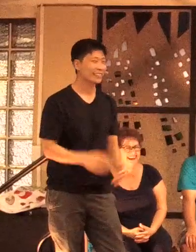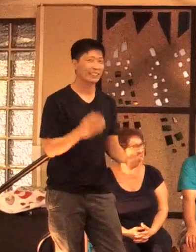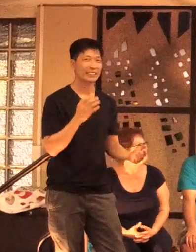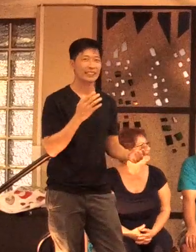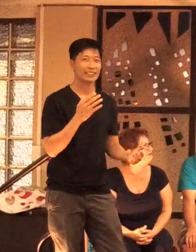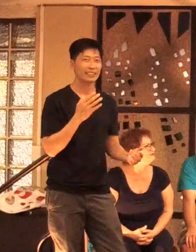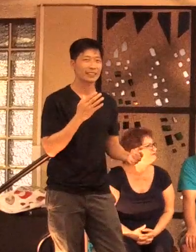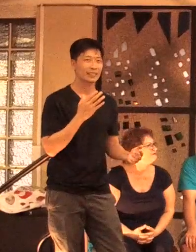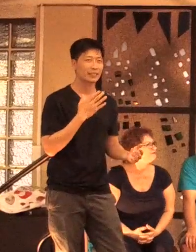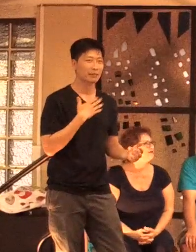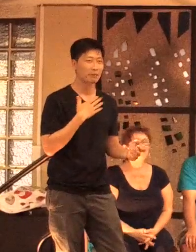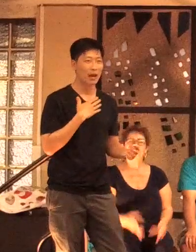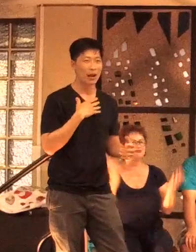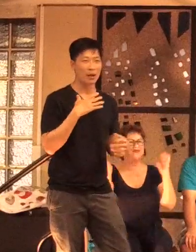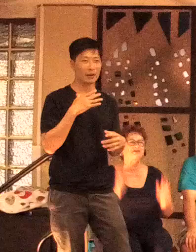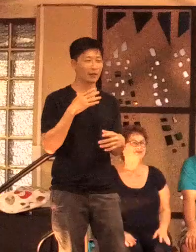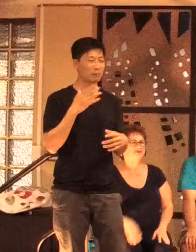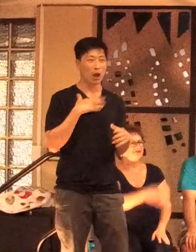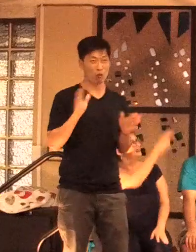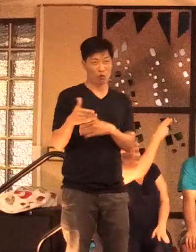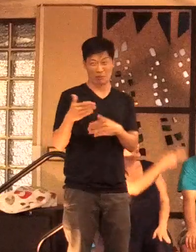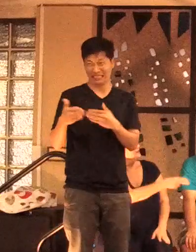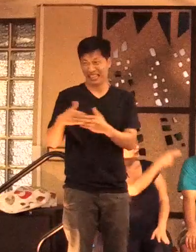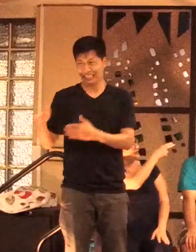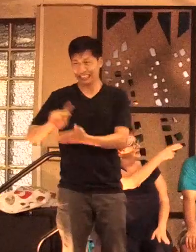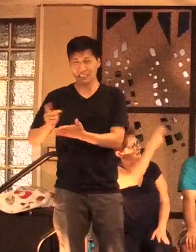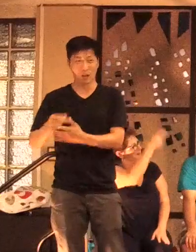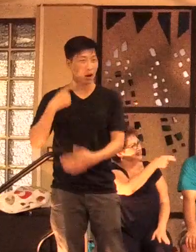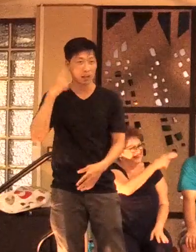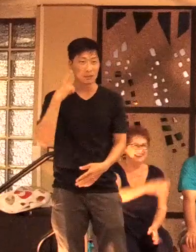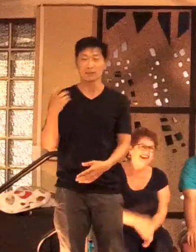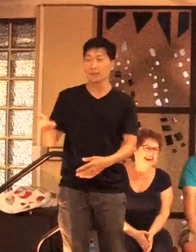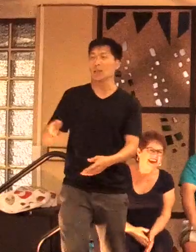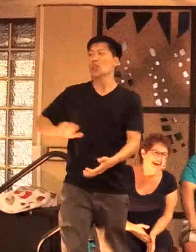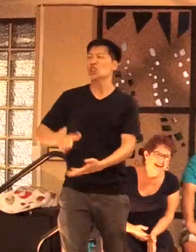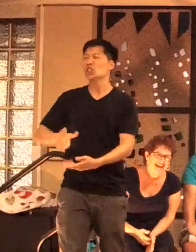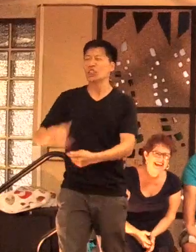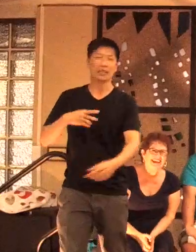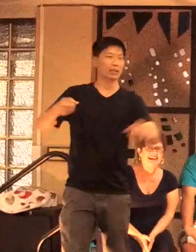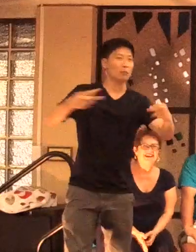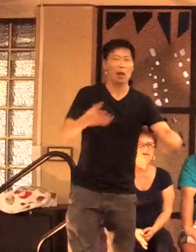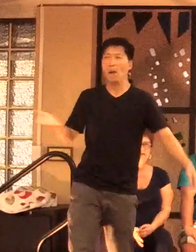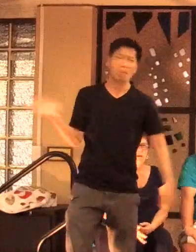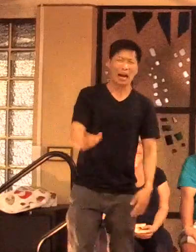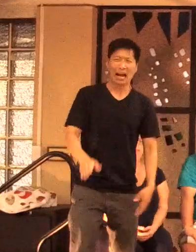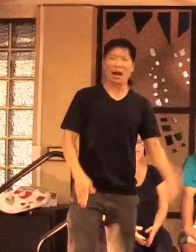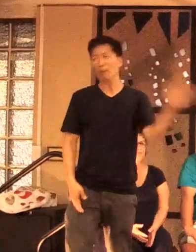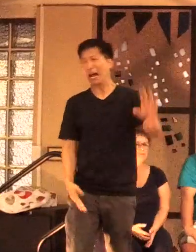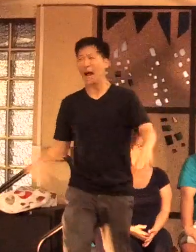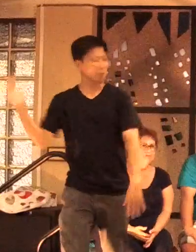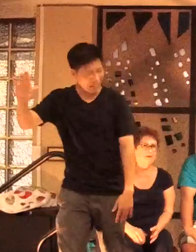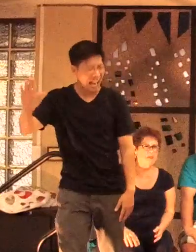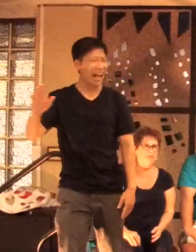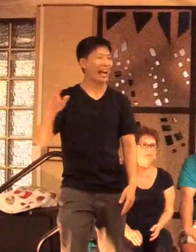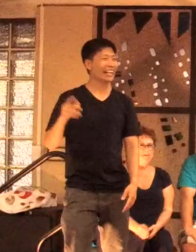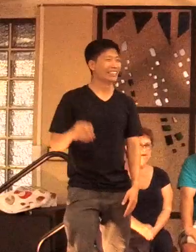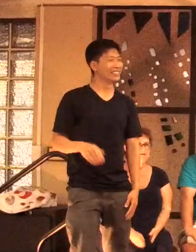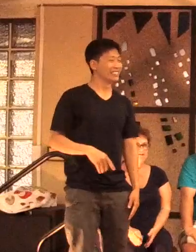My room is right next to the kitchen, so I just hear his food cooking and the microwave slamming.